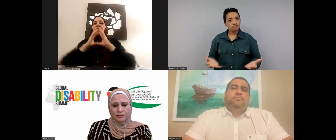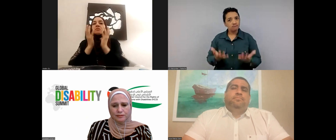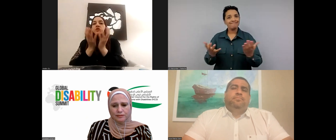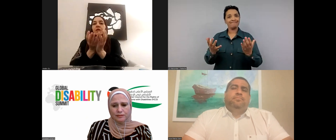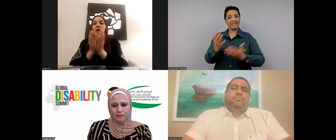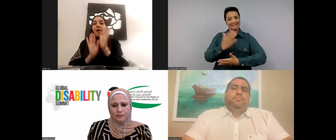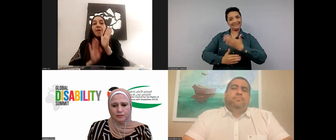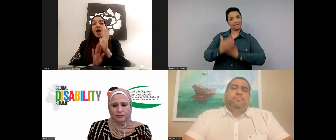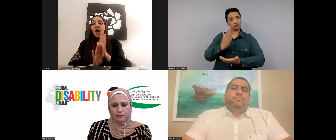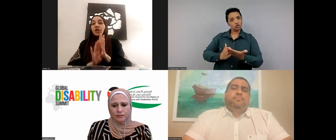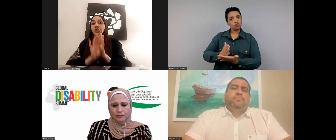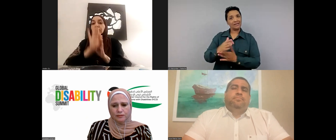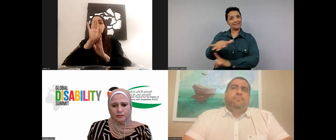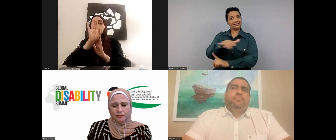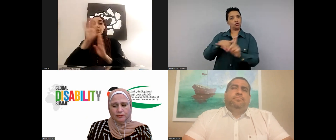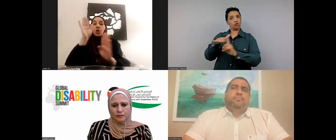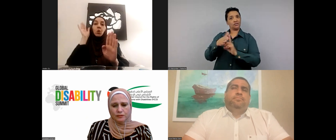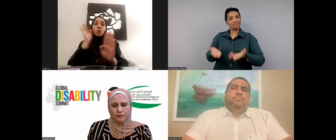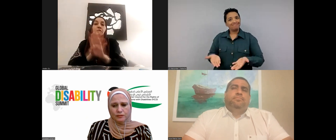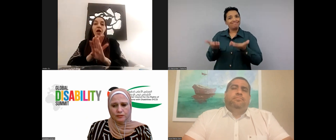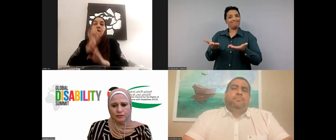rights, disability situation